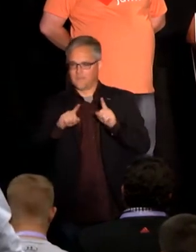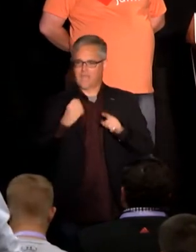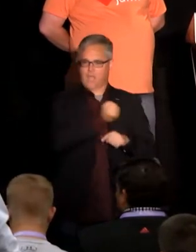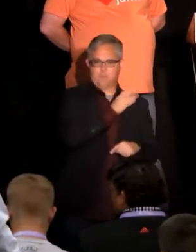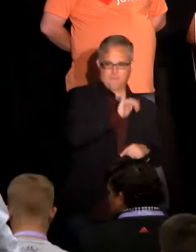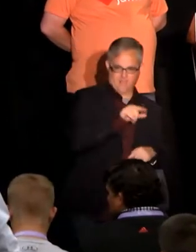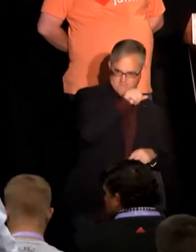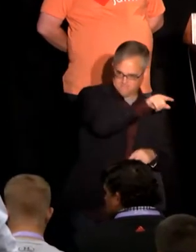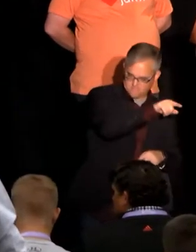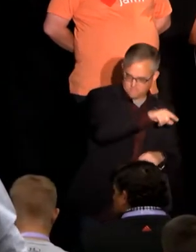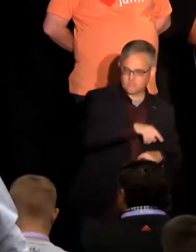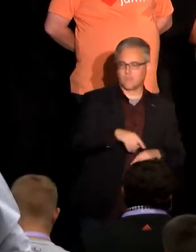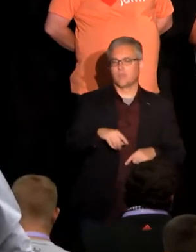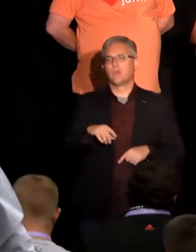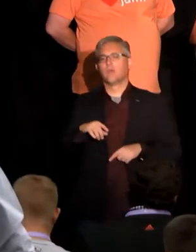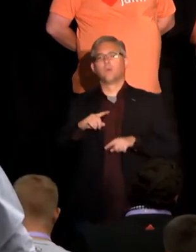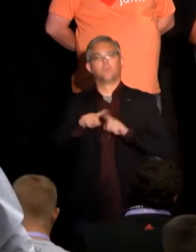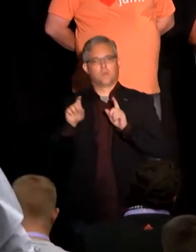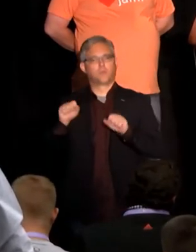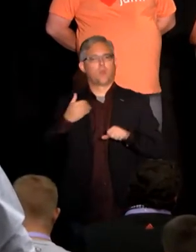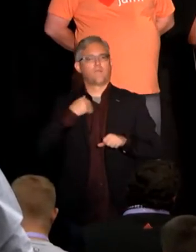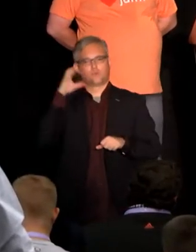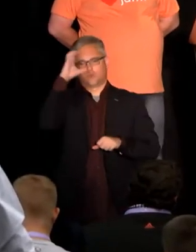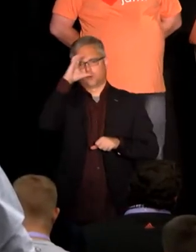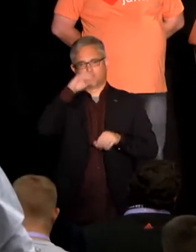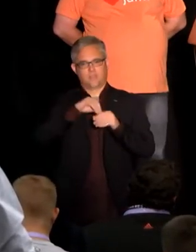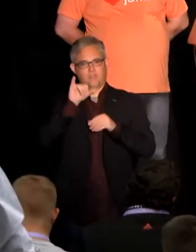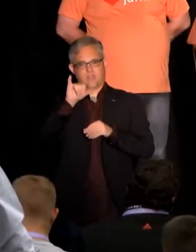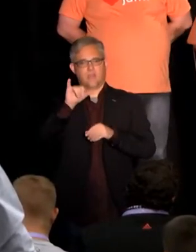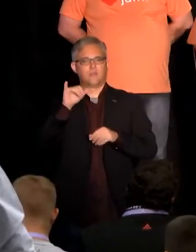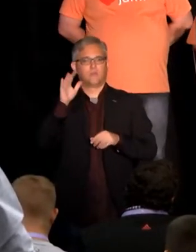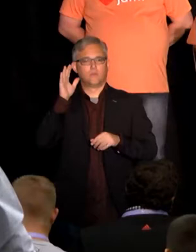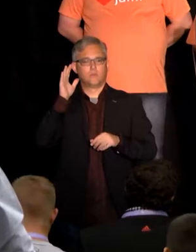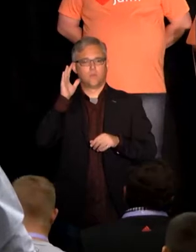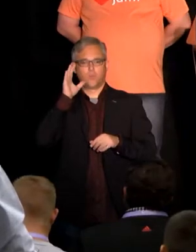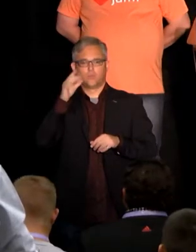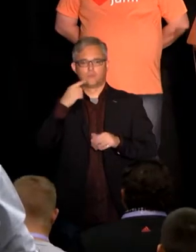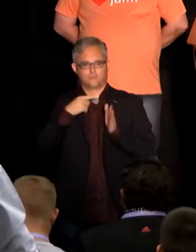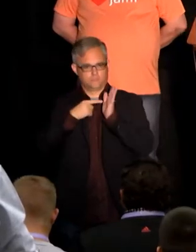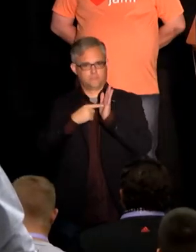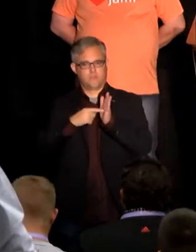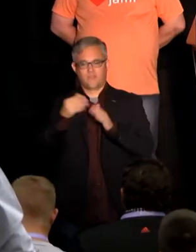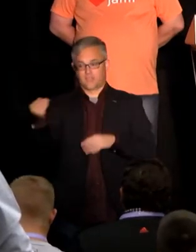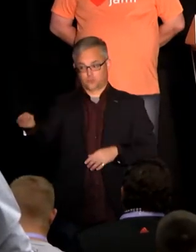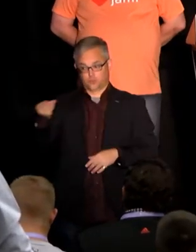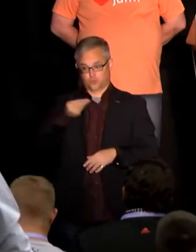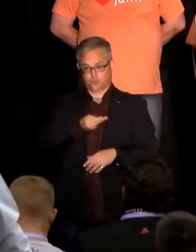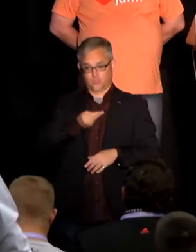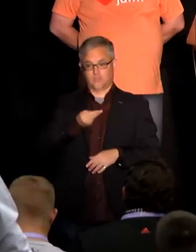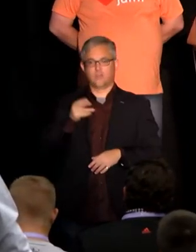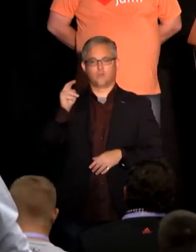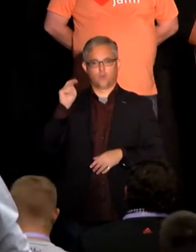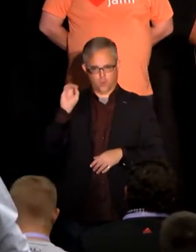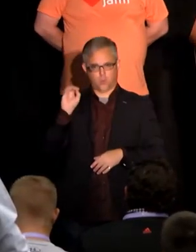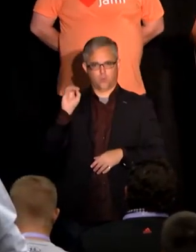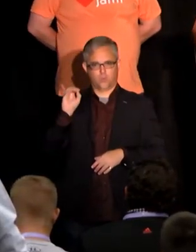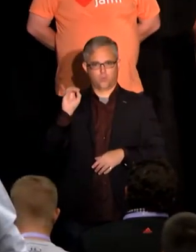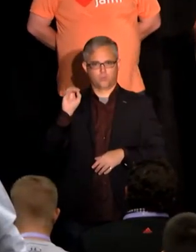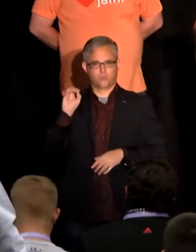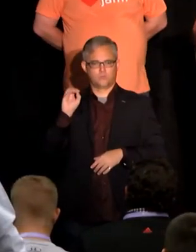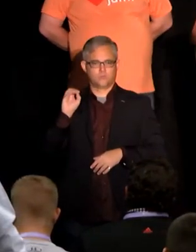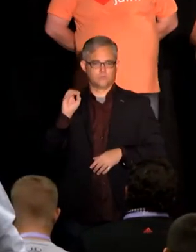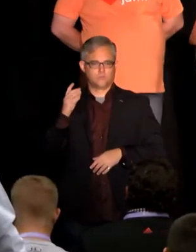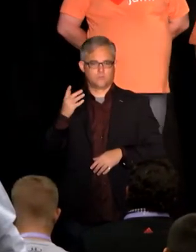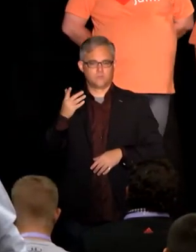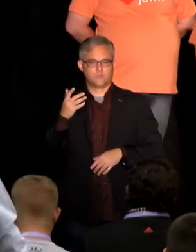he would also have a search in that says that turn in is no. And so we know, and we really